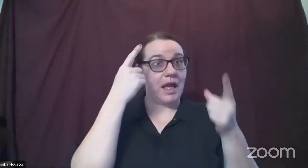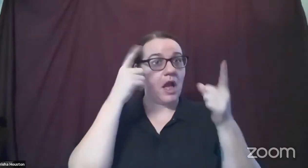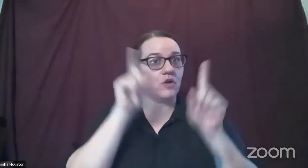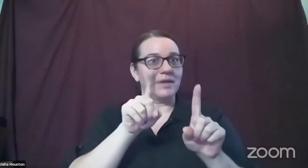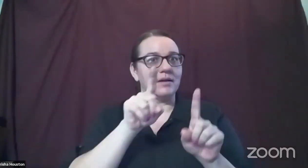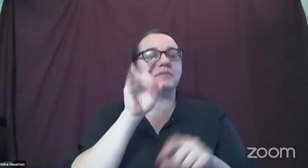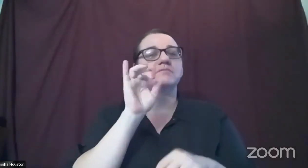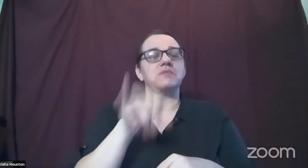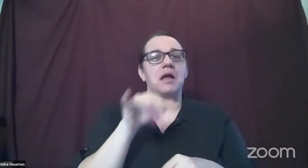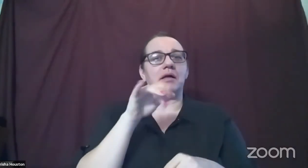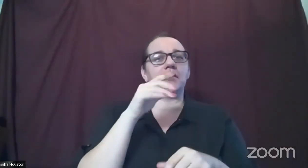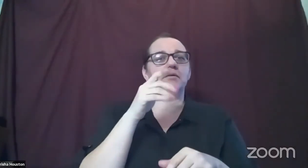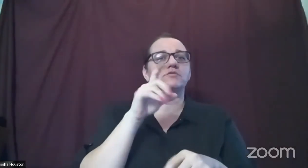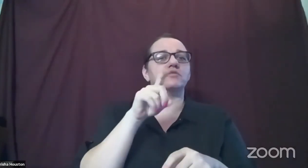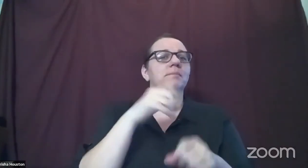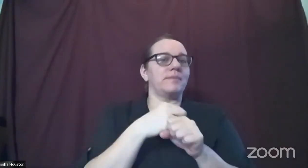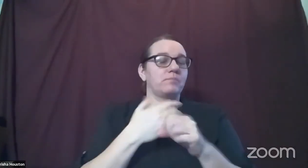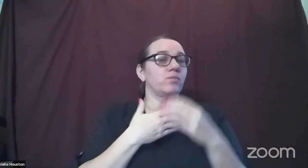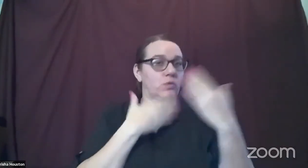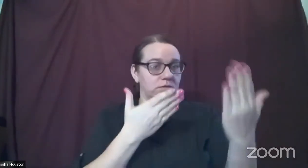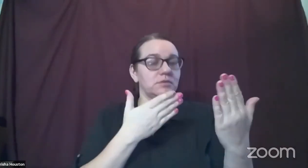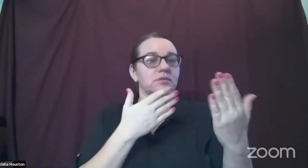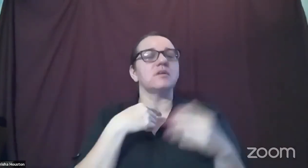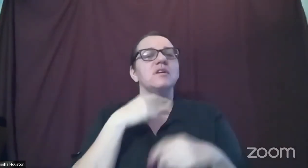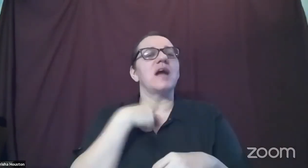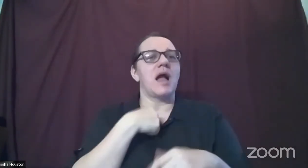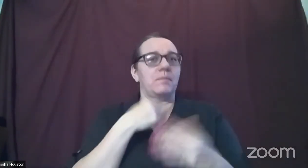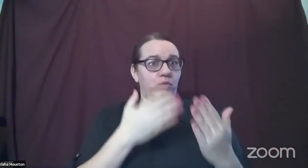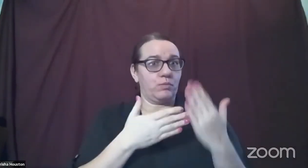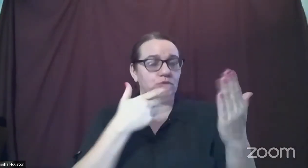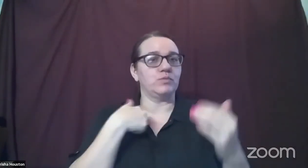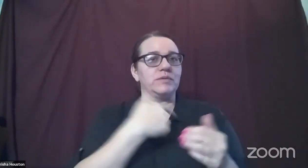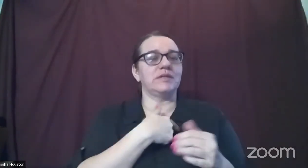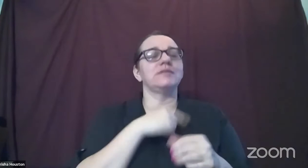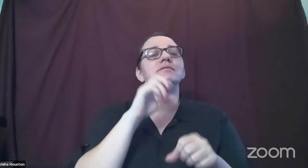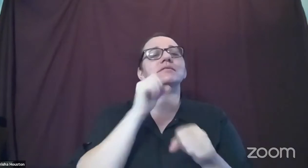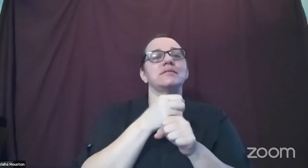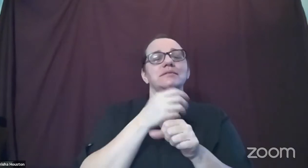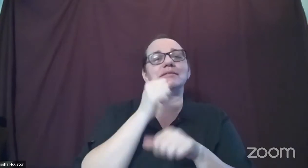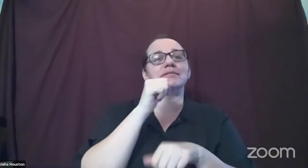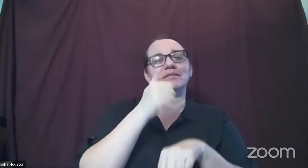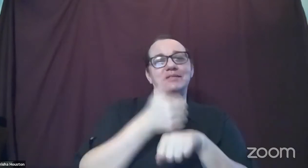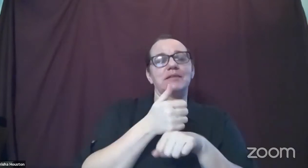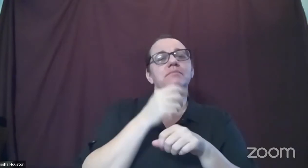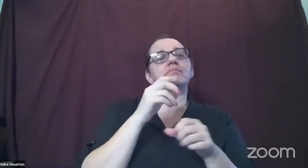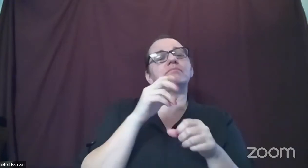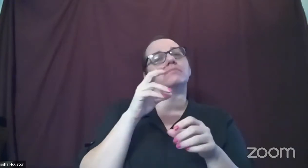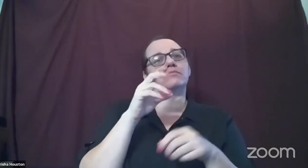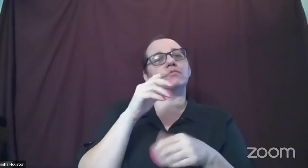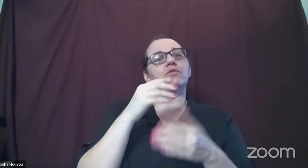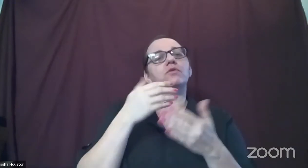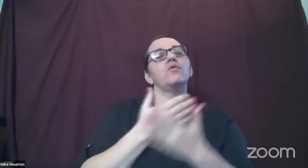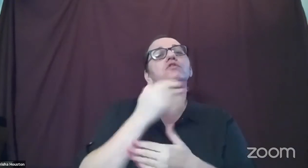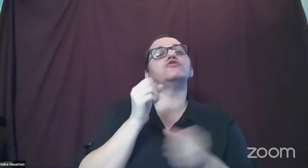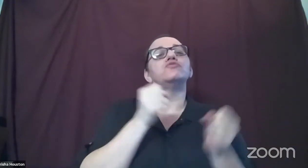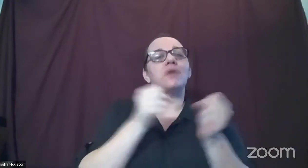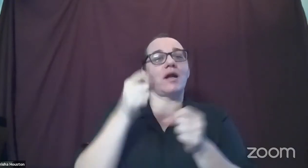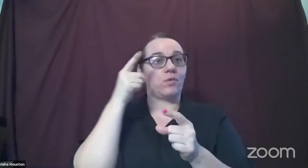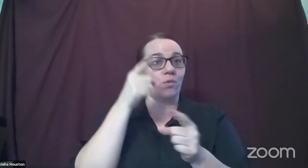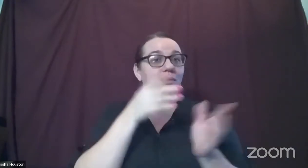Back to Tricia, I would agree. I do think we need to make that proposal, and